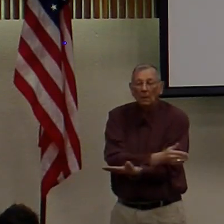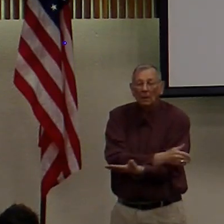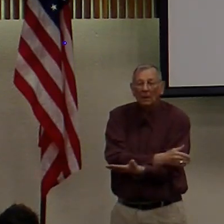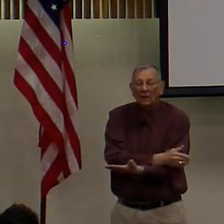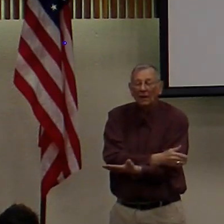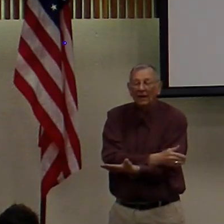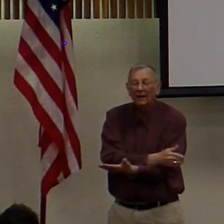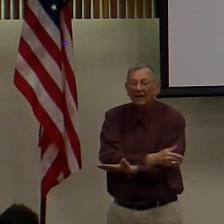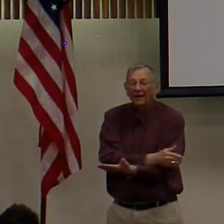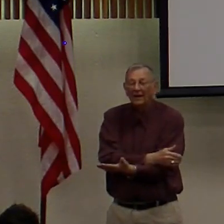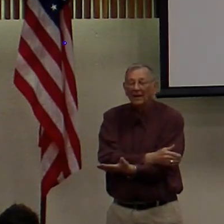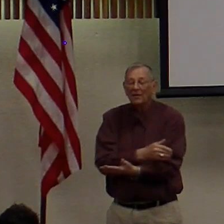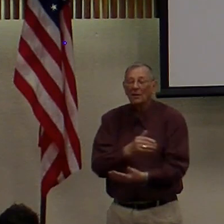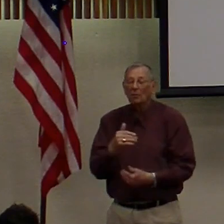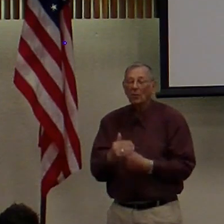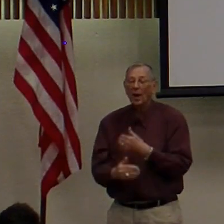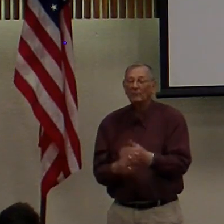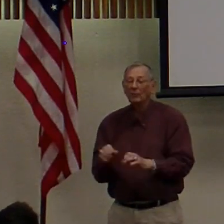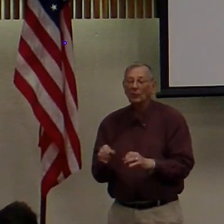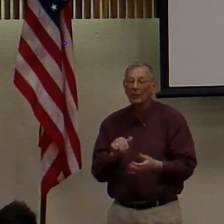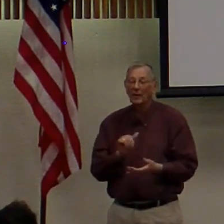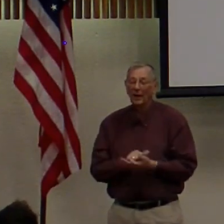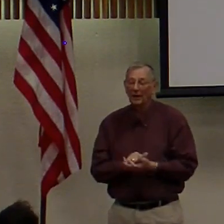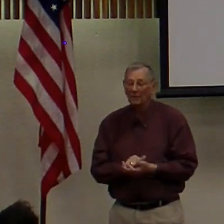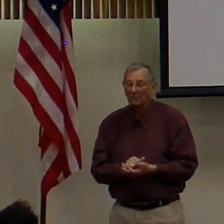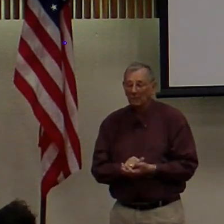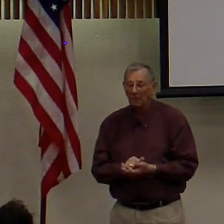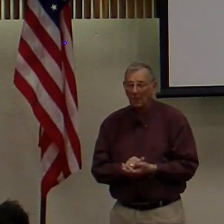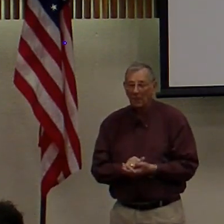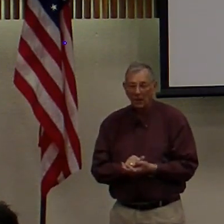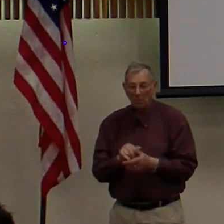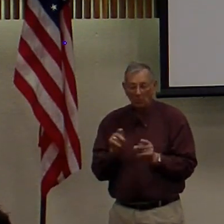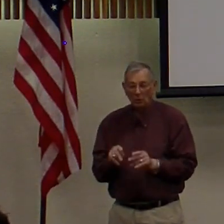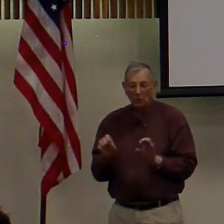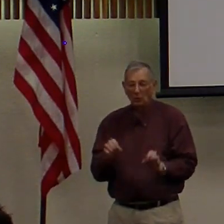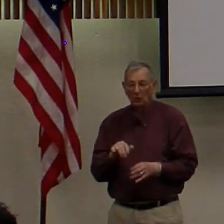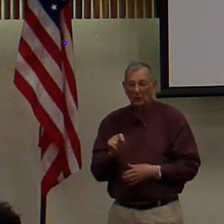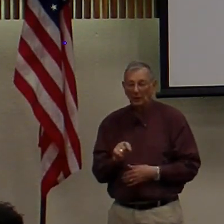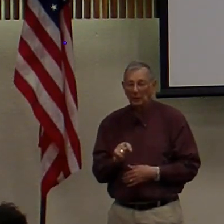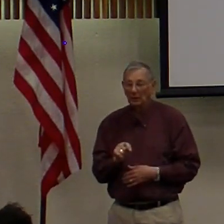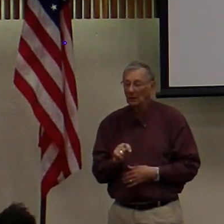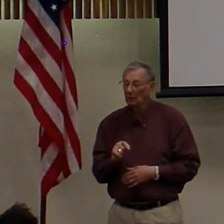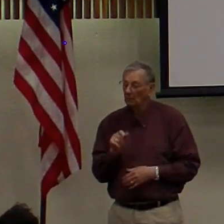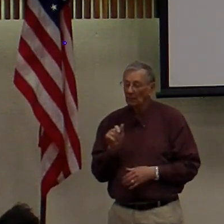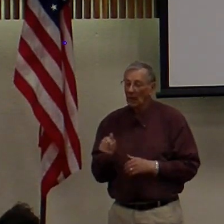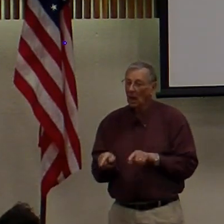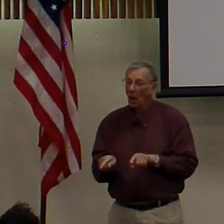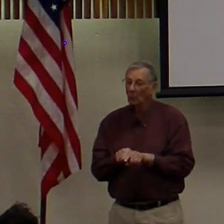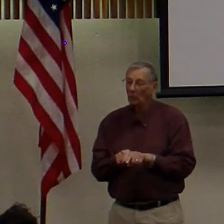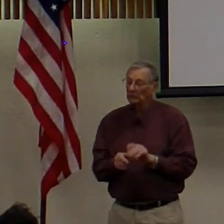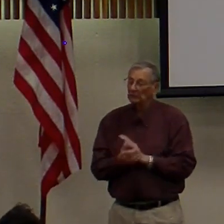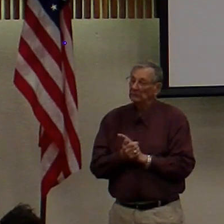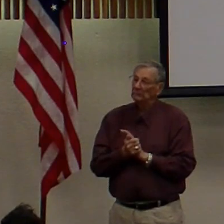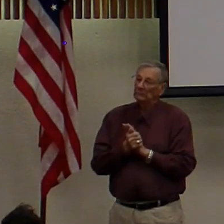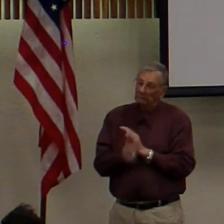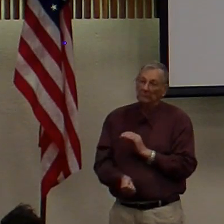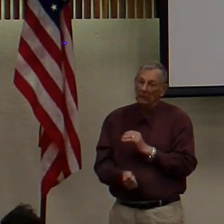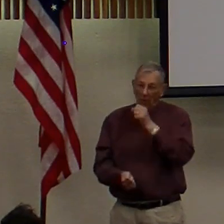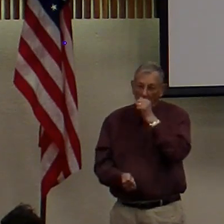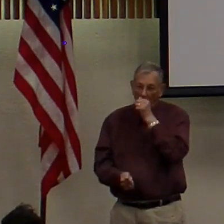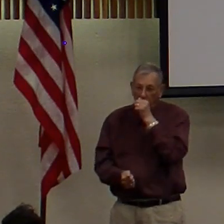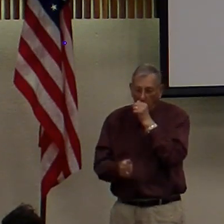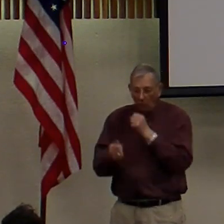course, the process of doing all of this, the person doing it, it's a bit of an art form, has to know when this